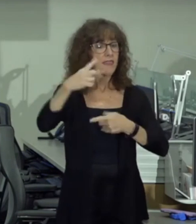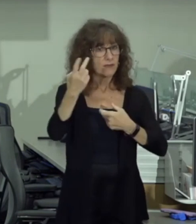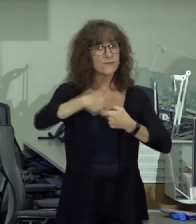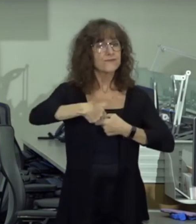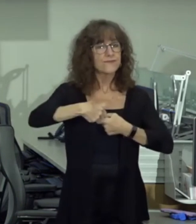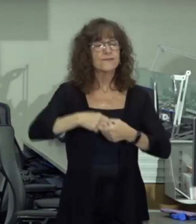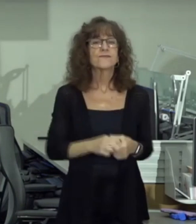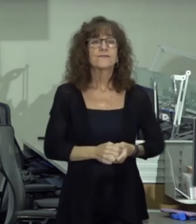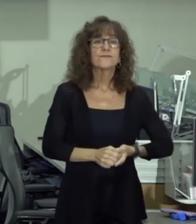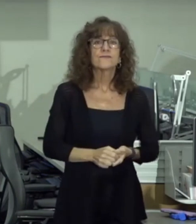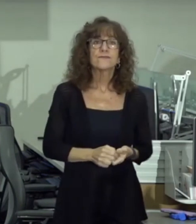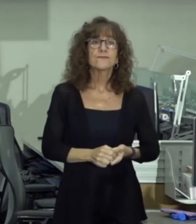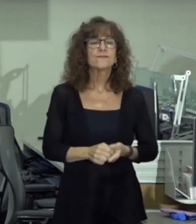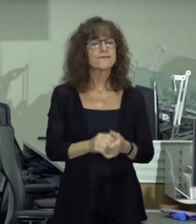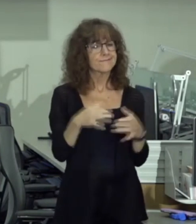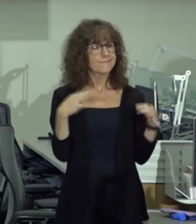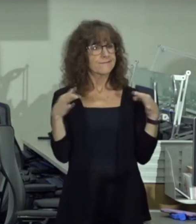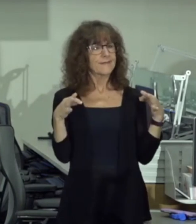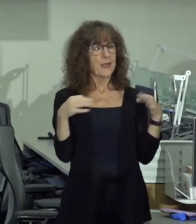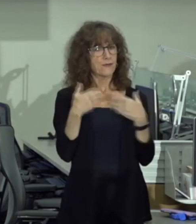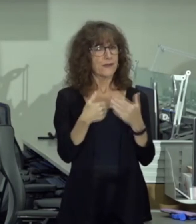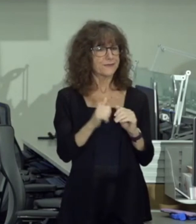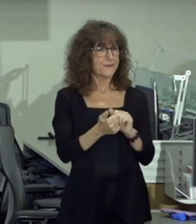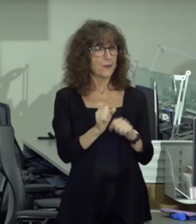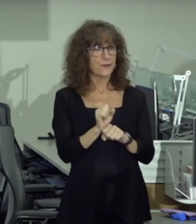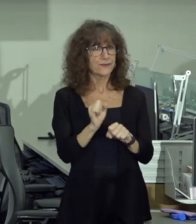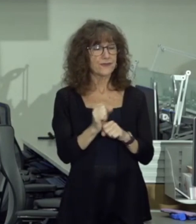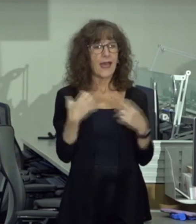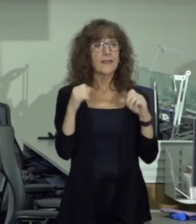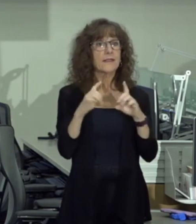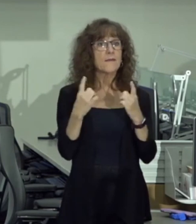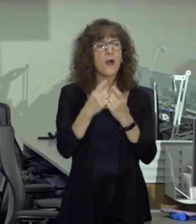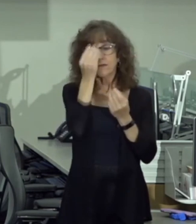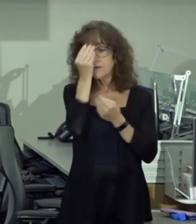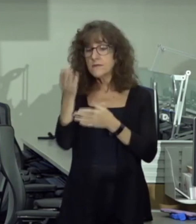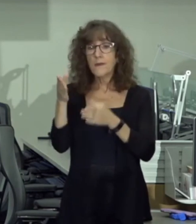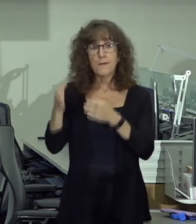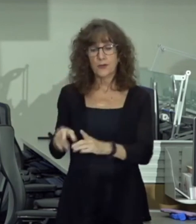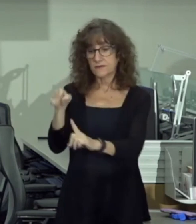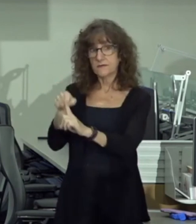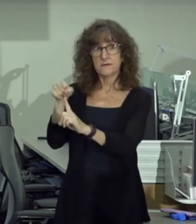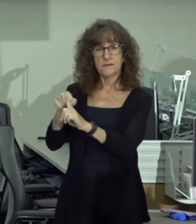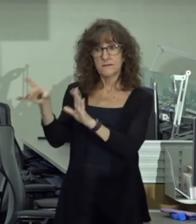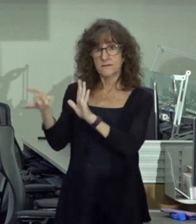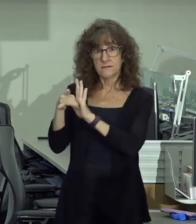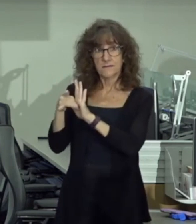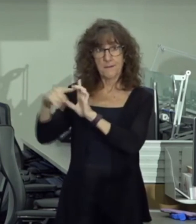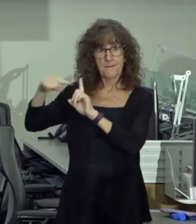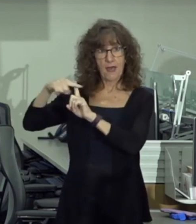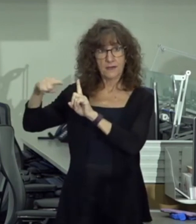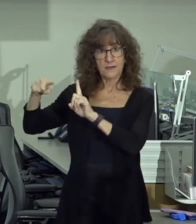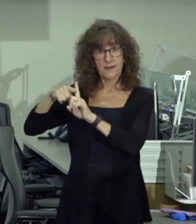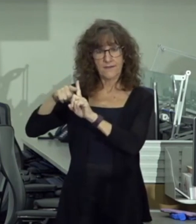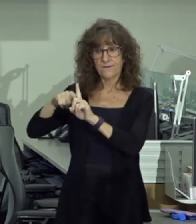online. Here's how tracing works. The health department is notified if a person tests positive for COVID. We